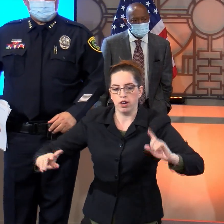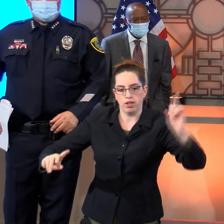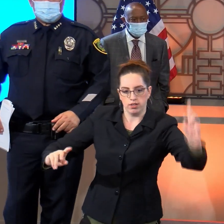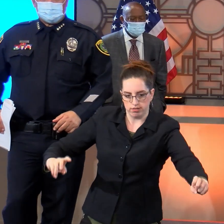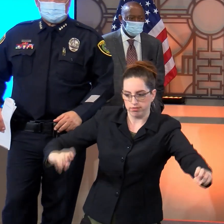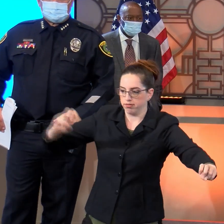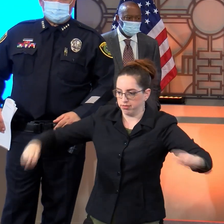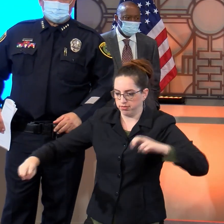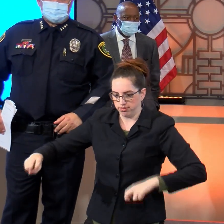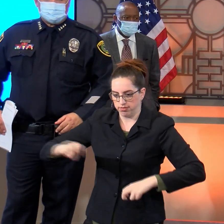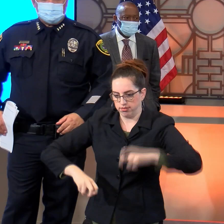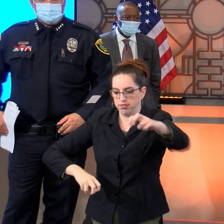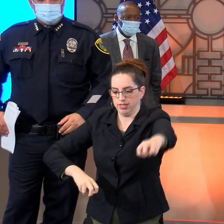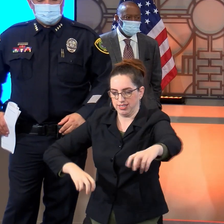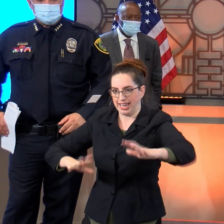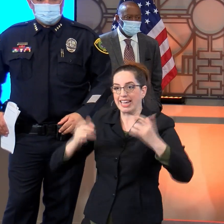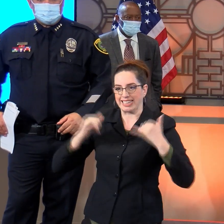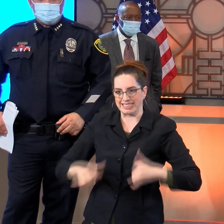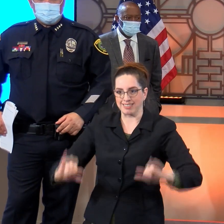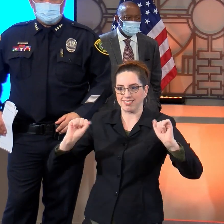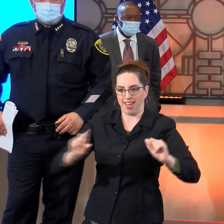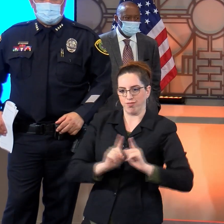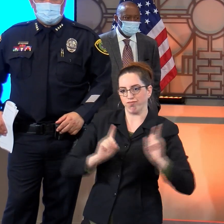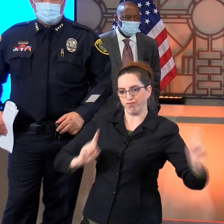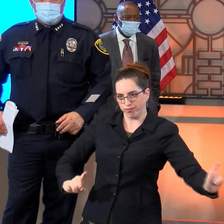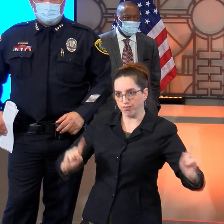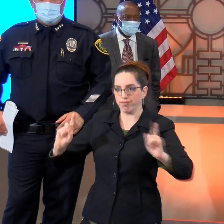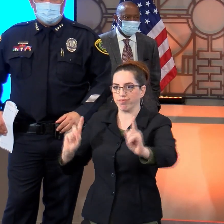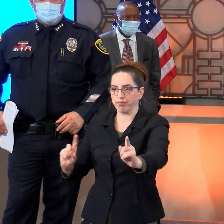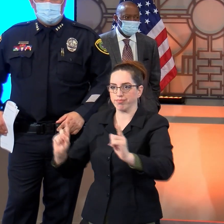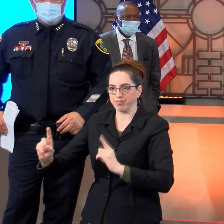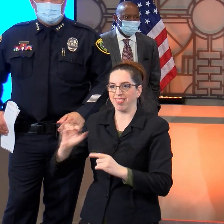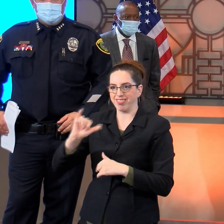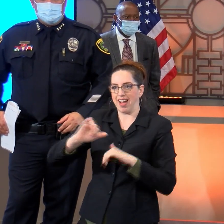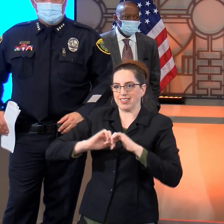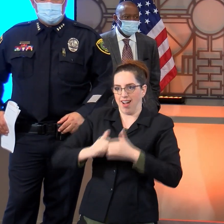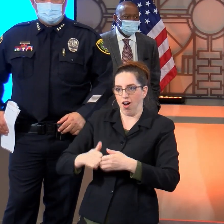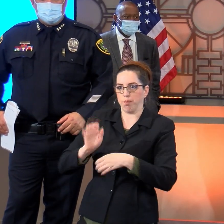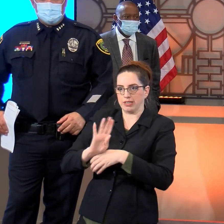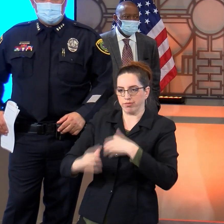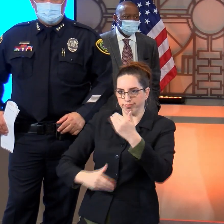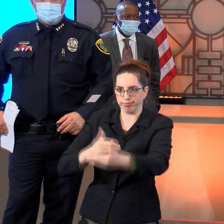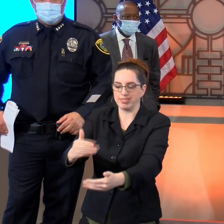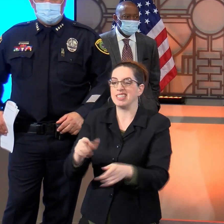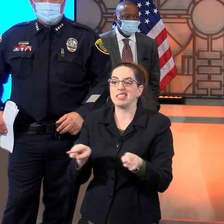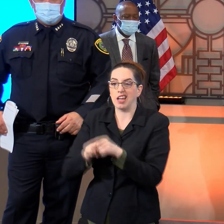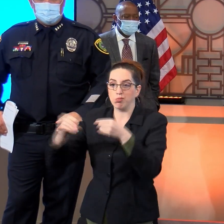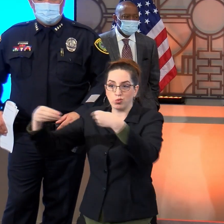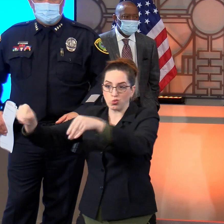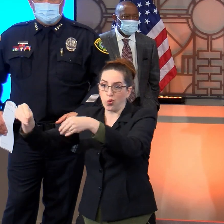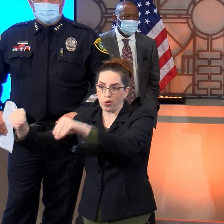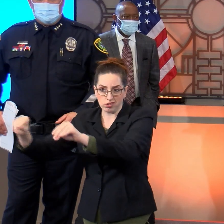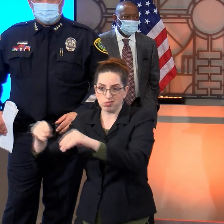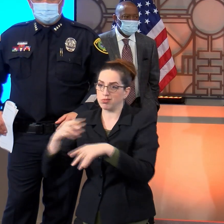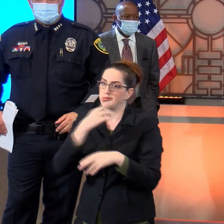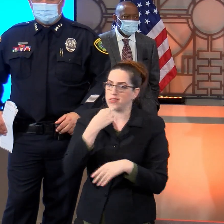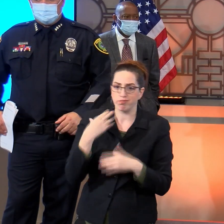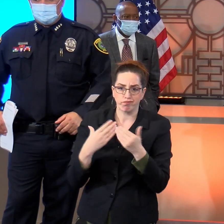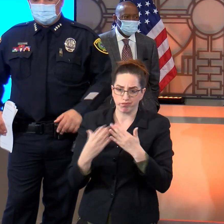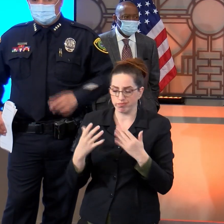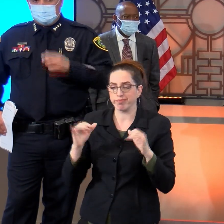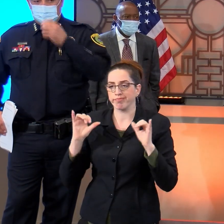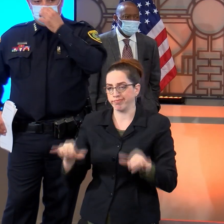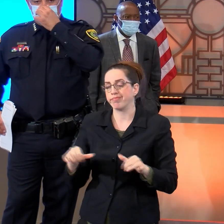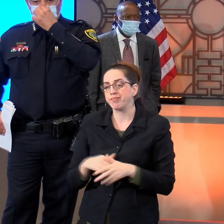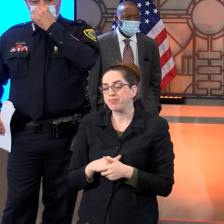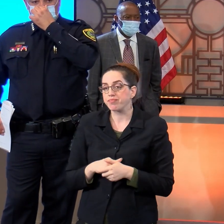the 25% is to encourage the social distancing as a function of how your business is going to work. So that goes for retail as well as restaurants, so on and so